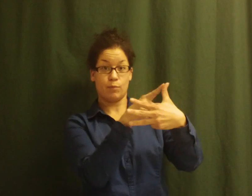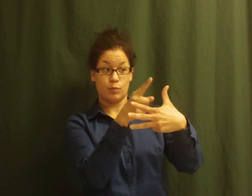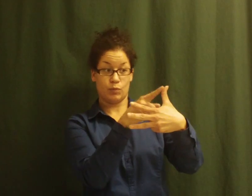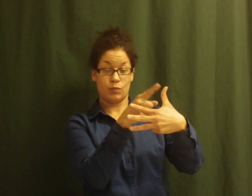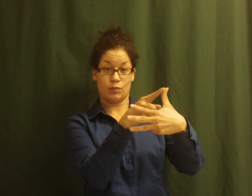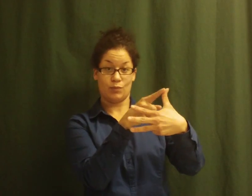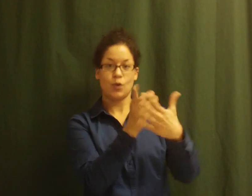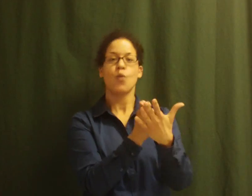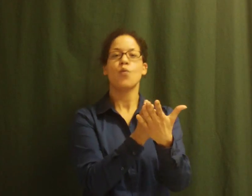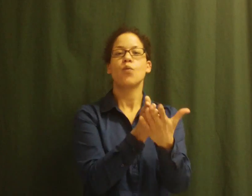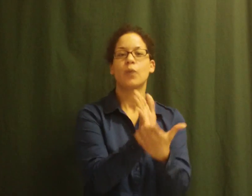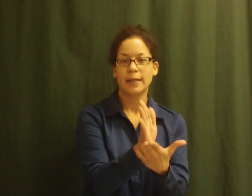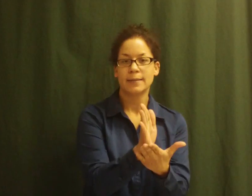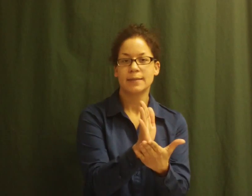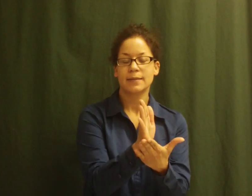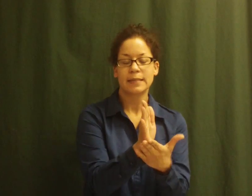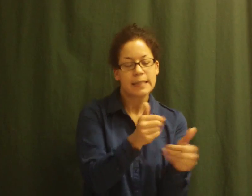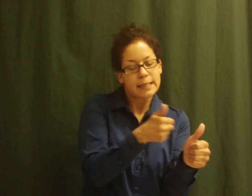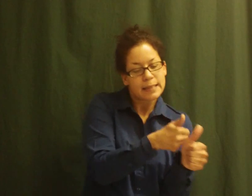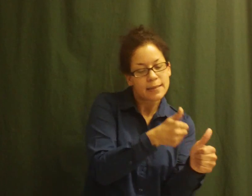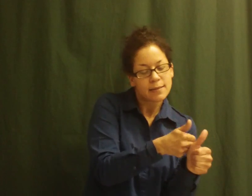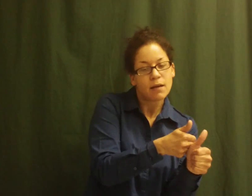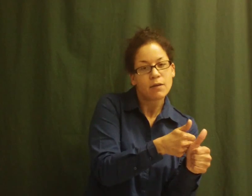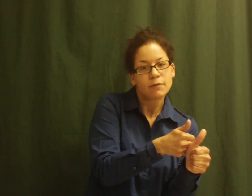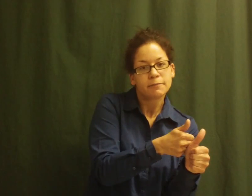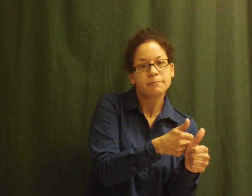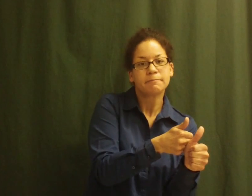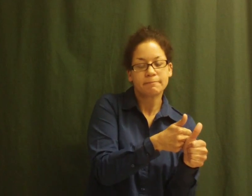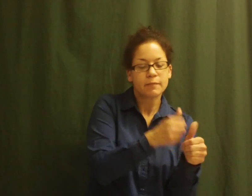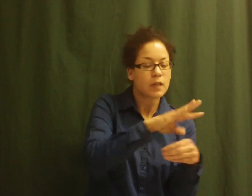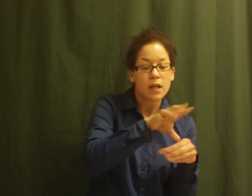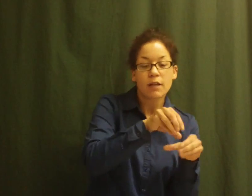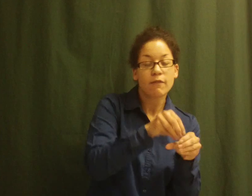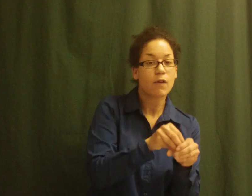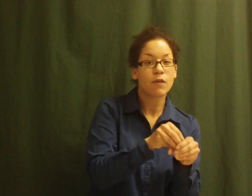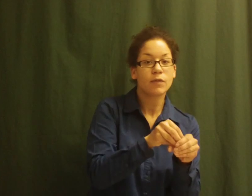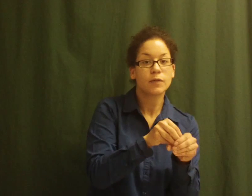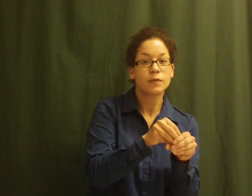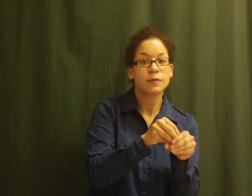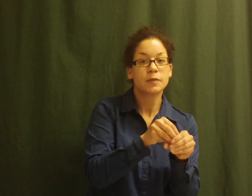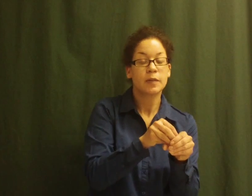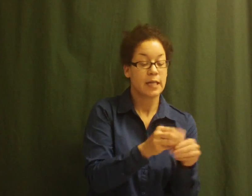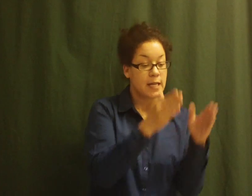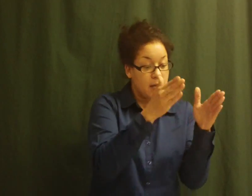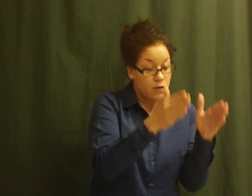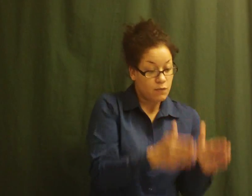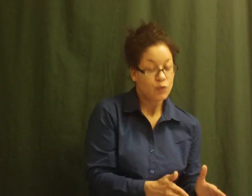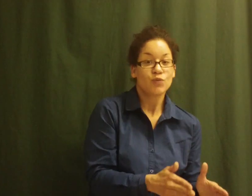This standard concerns individuals' basic needs and welfare.